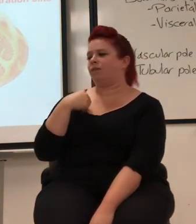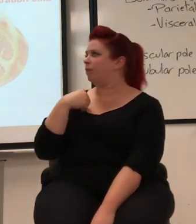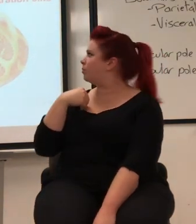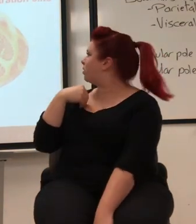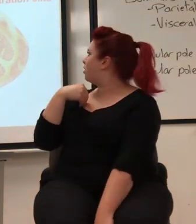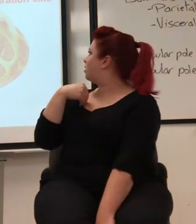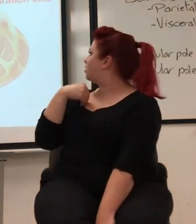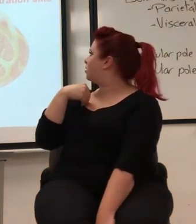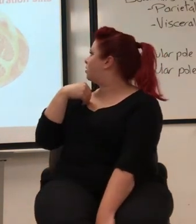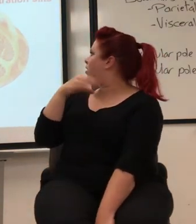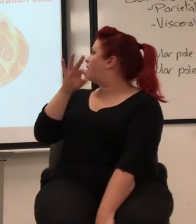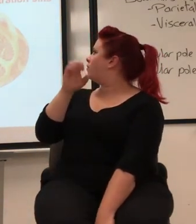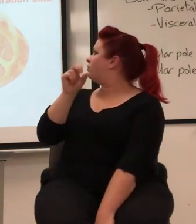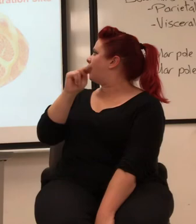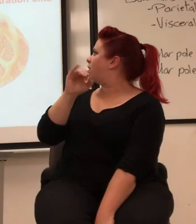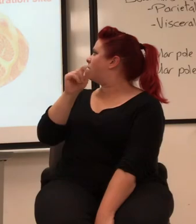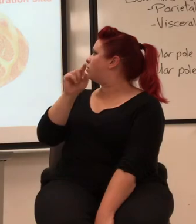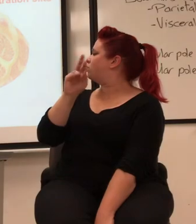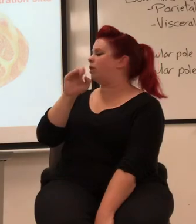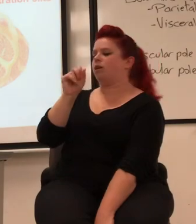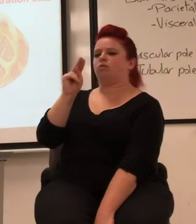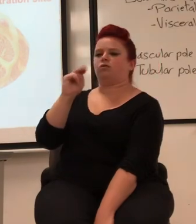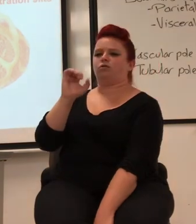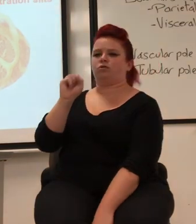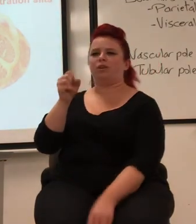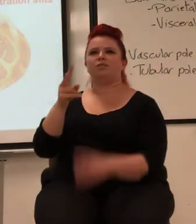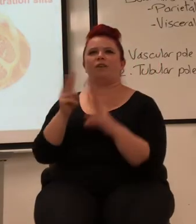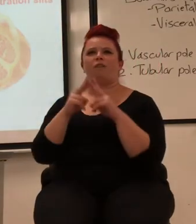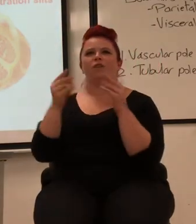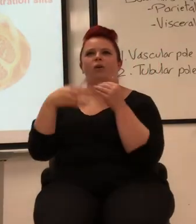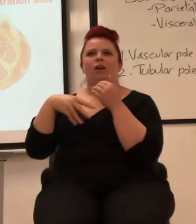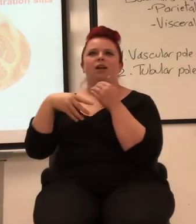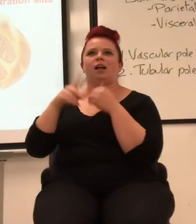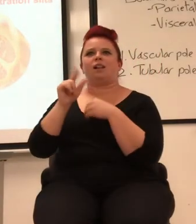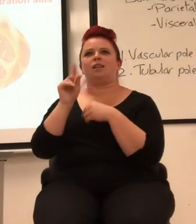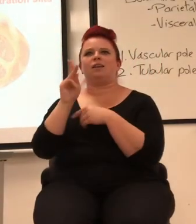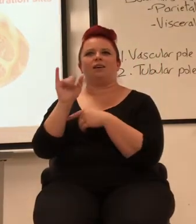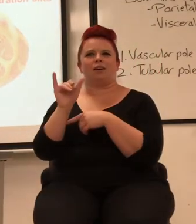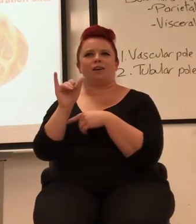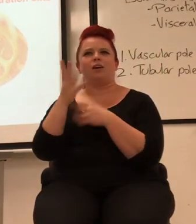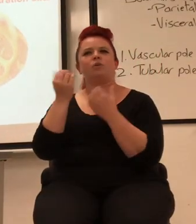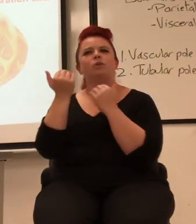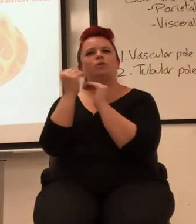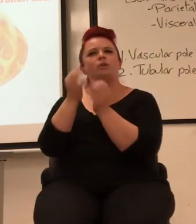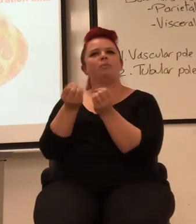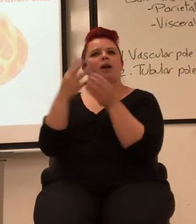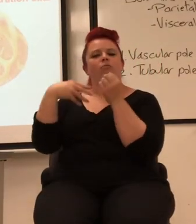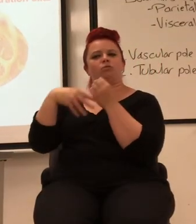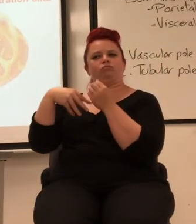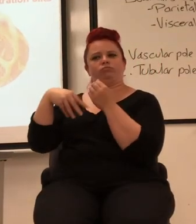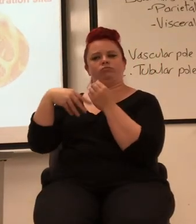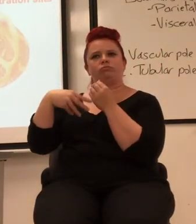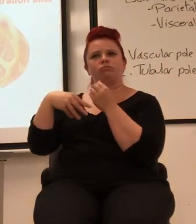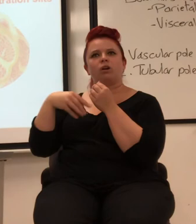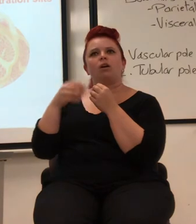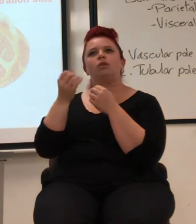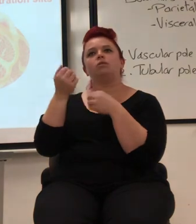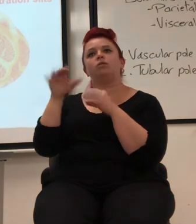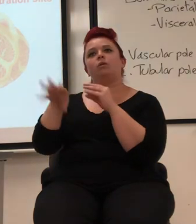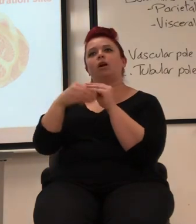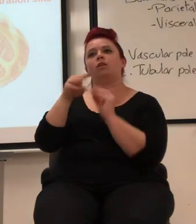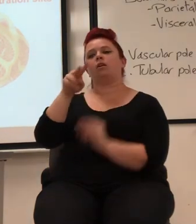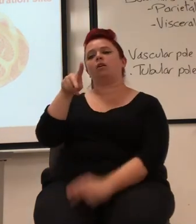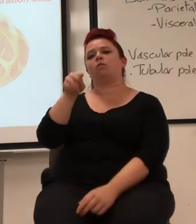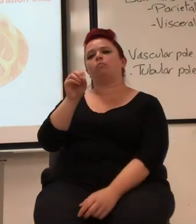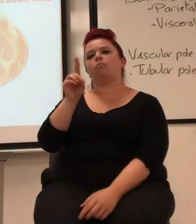on the capillaries are very leaky. You want to limit that leak. So what you do is you put the podocyte, and like the